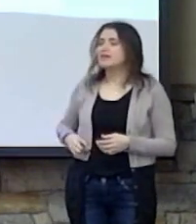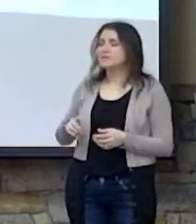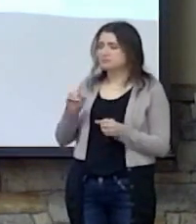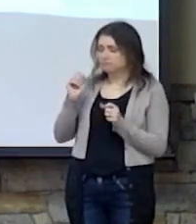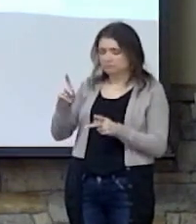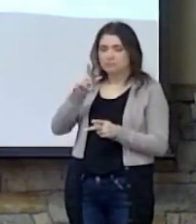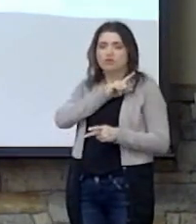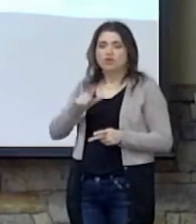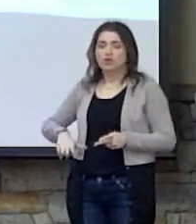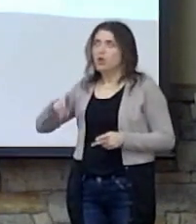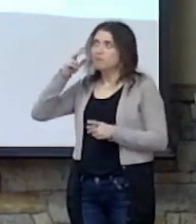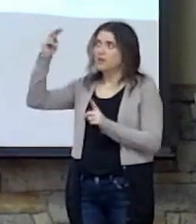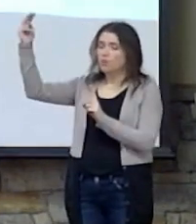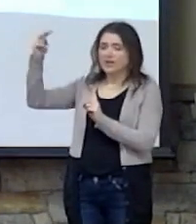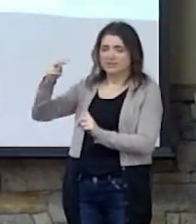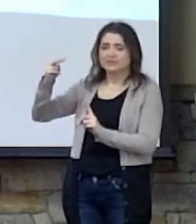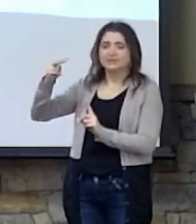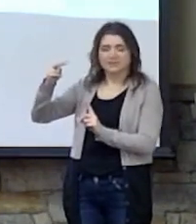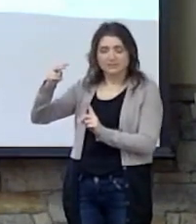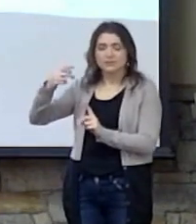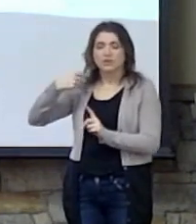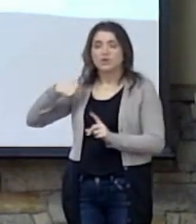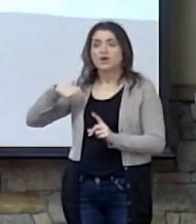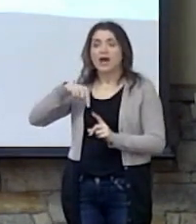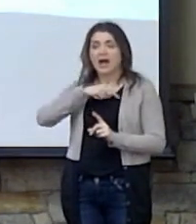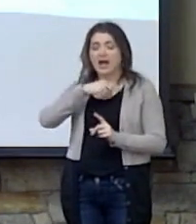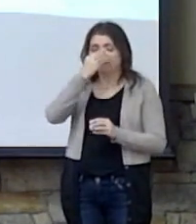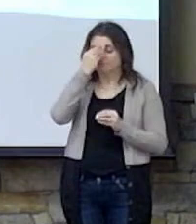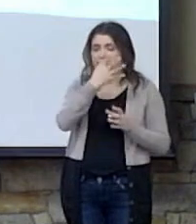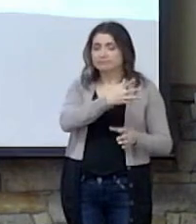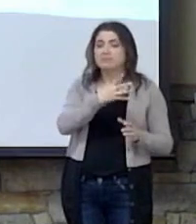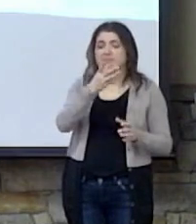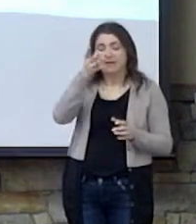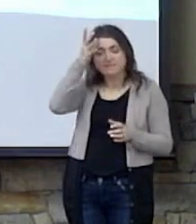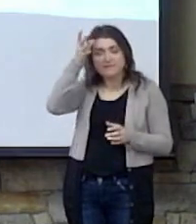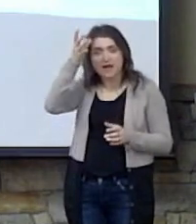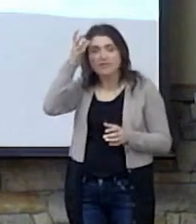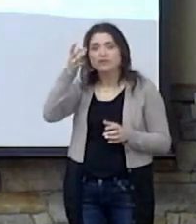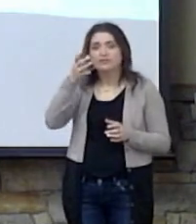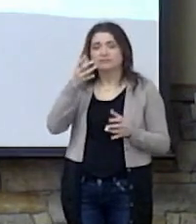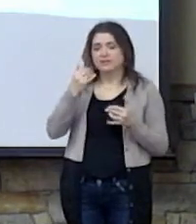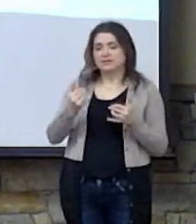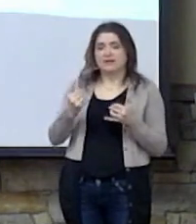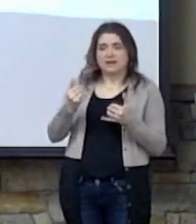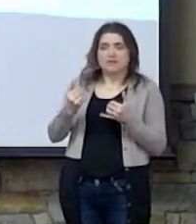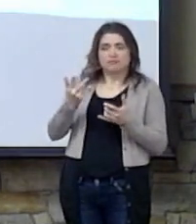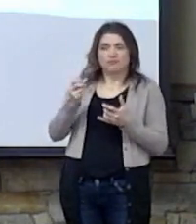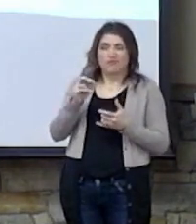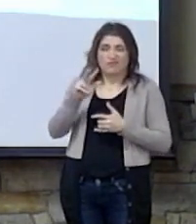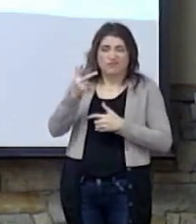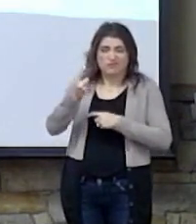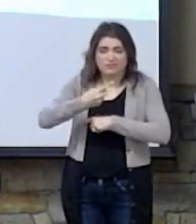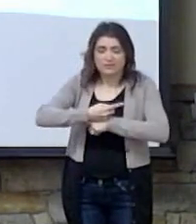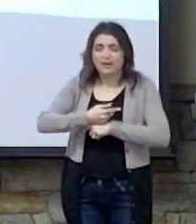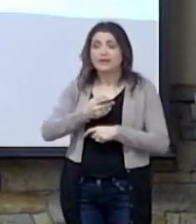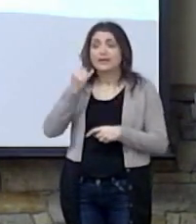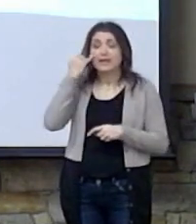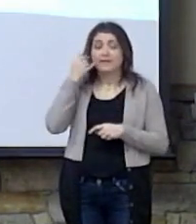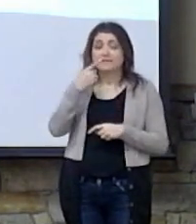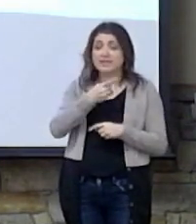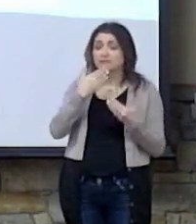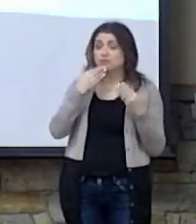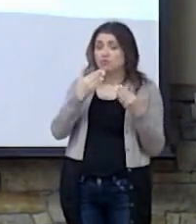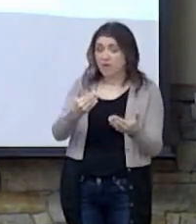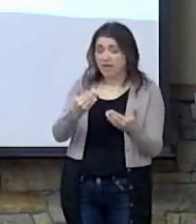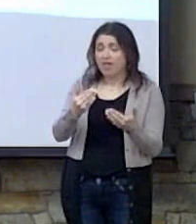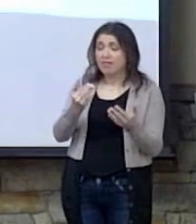witness. When I have sounded out my father about this time tomorrow or the 3rd day, behold, if he is well disposed